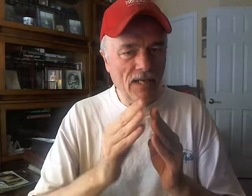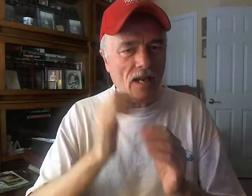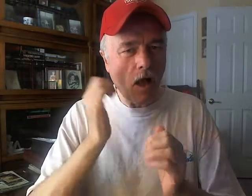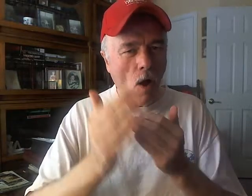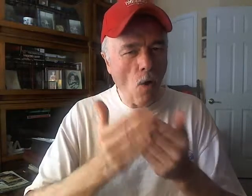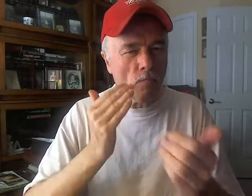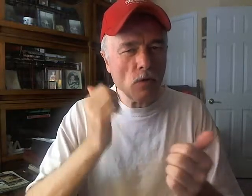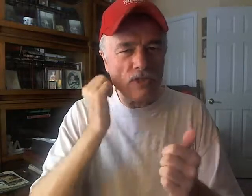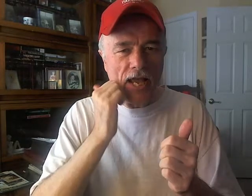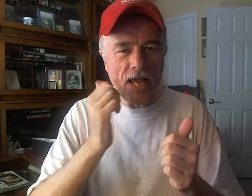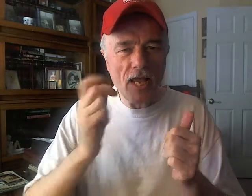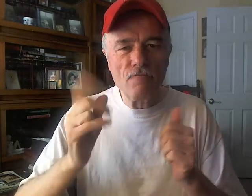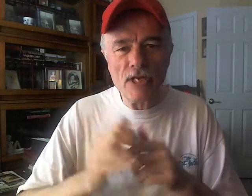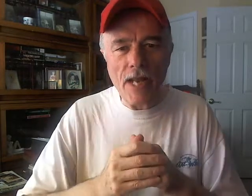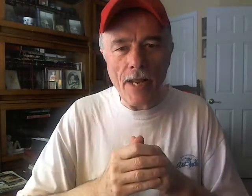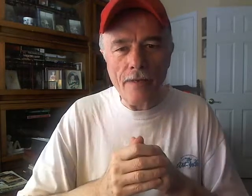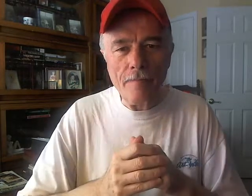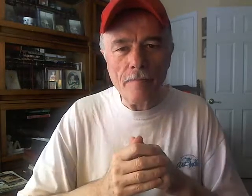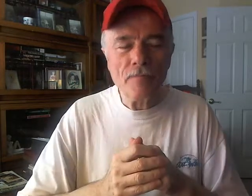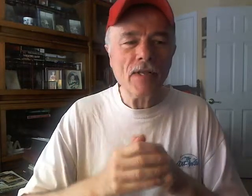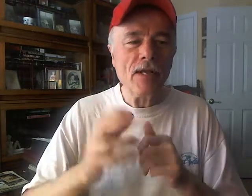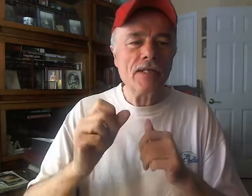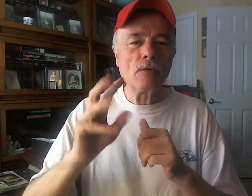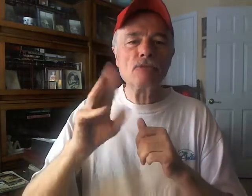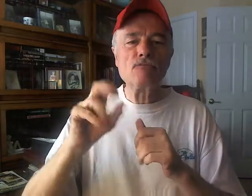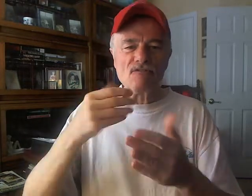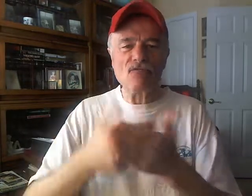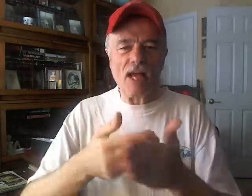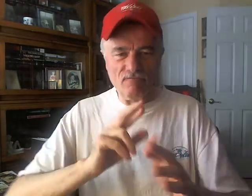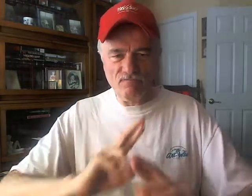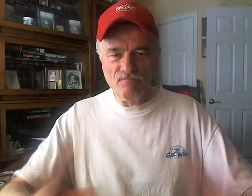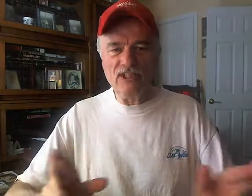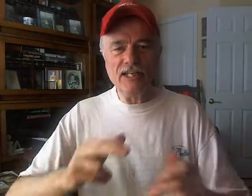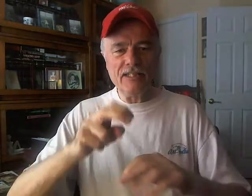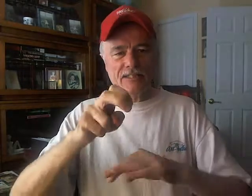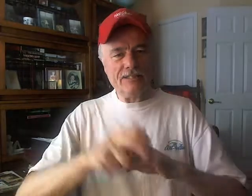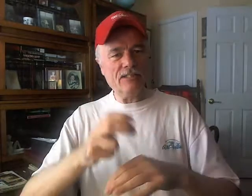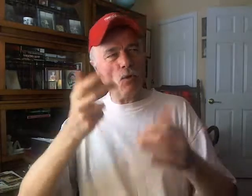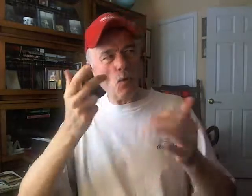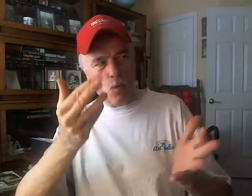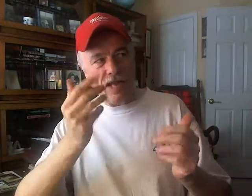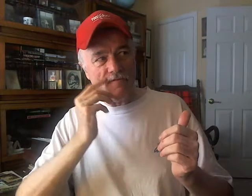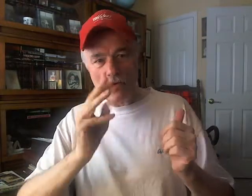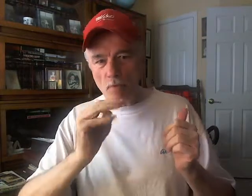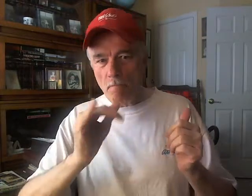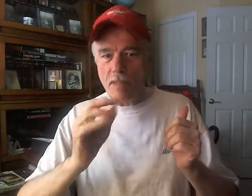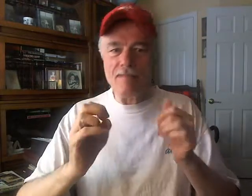meeting almost every day. So, Swiss had been sent away from me.